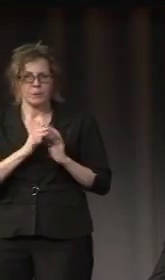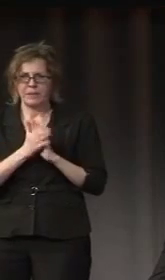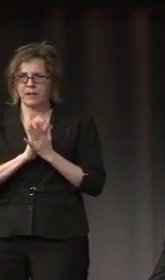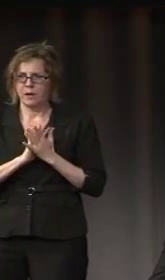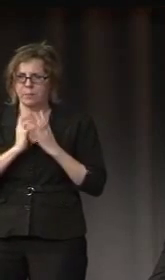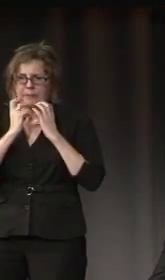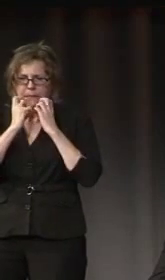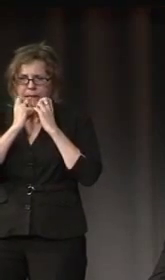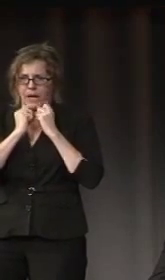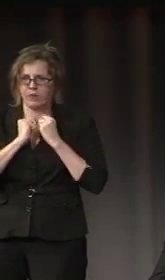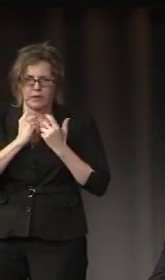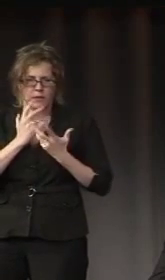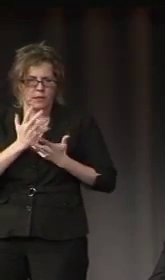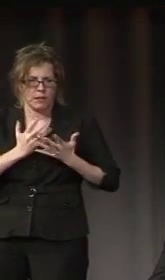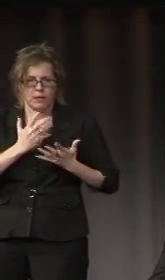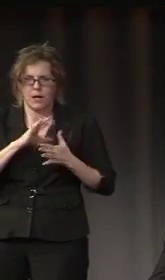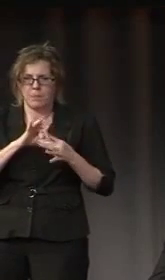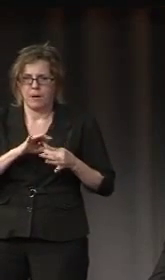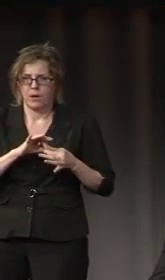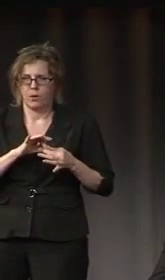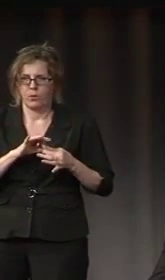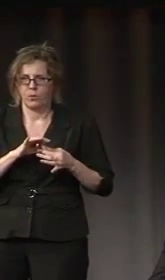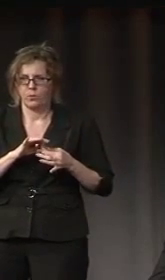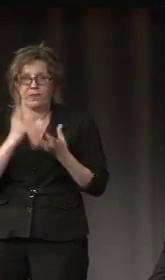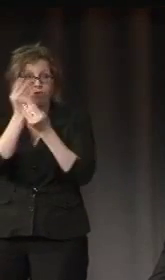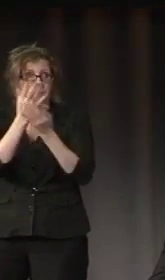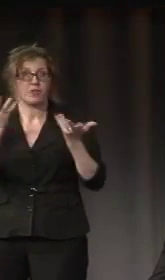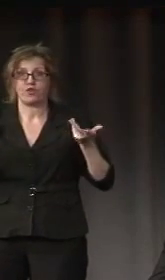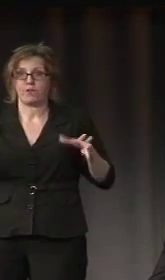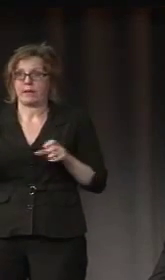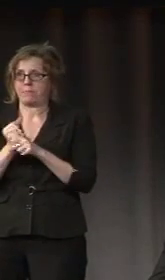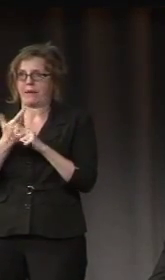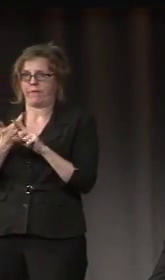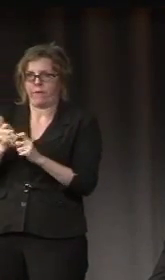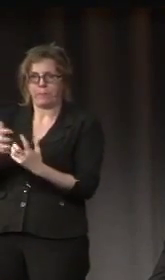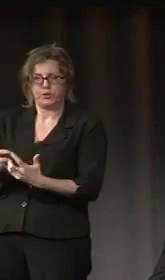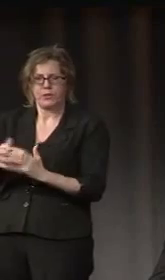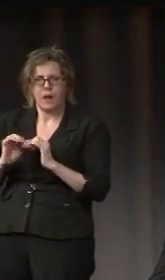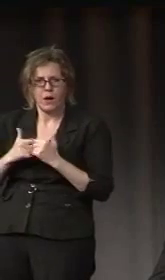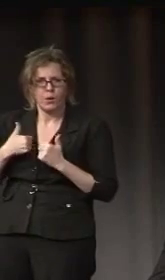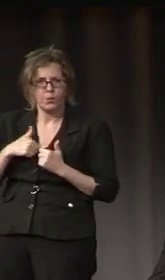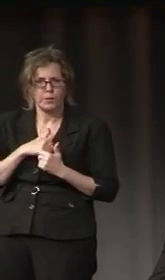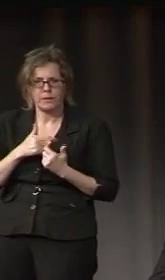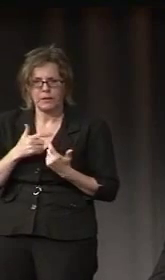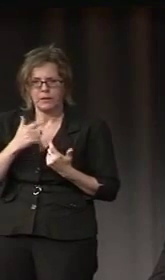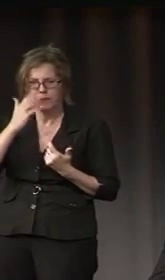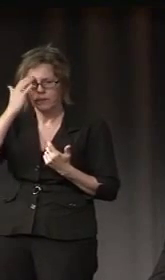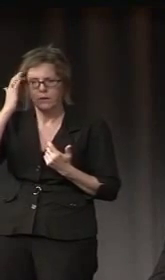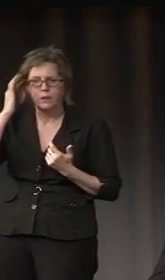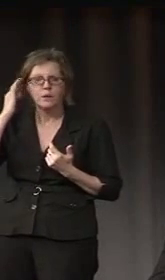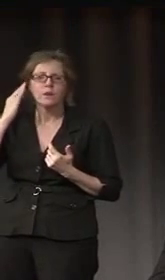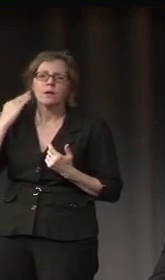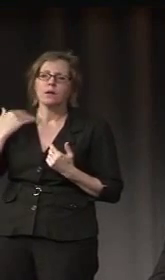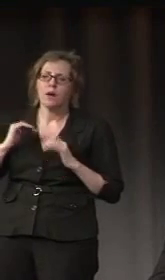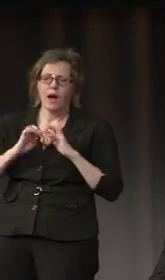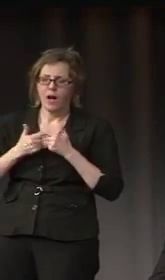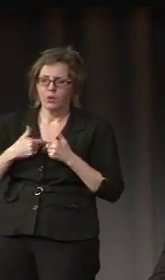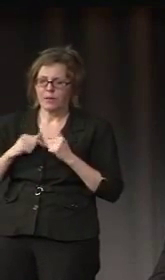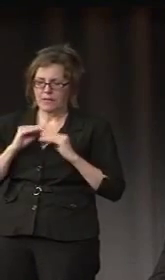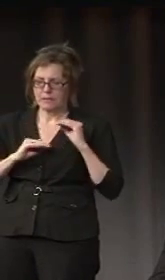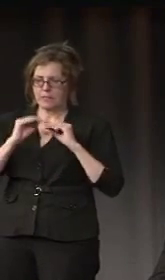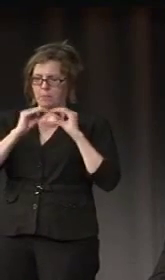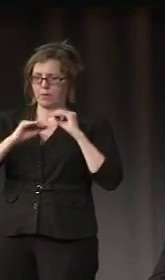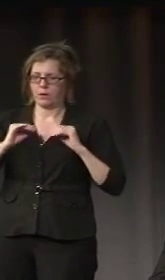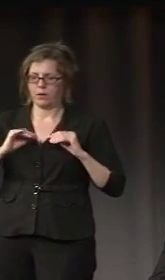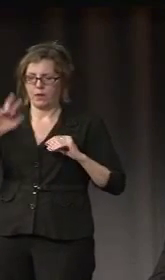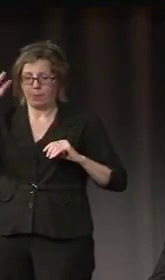about the information that is already produced by the machines? How do we assemble a political and